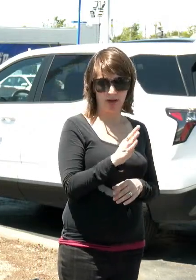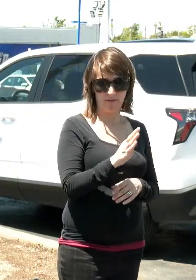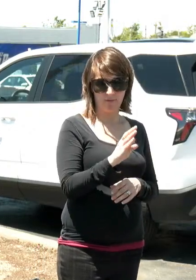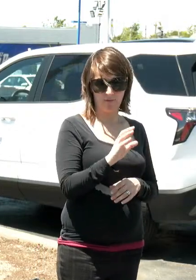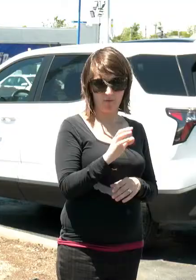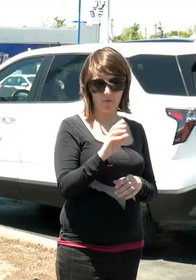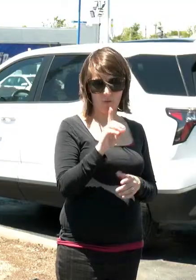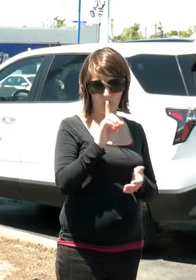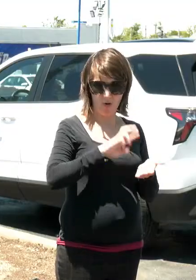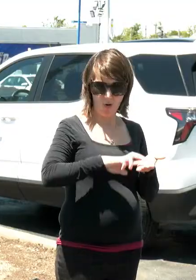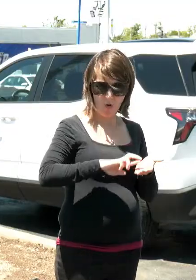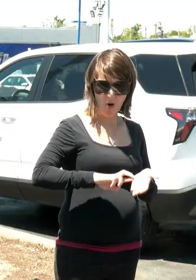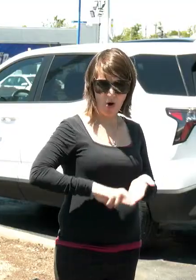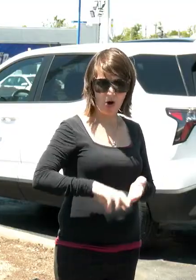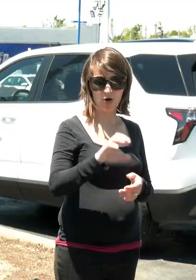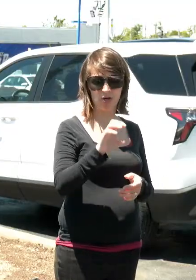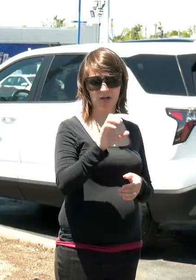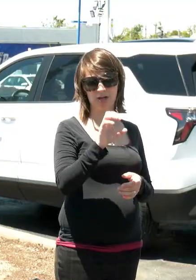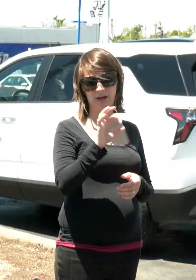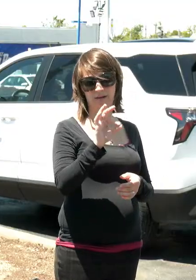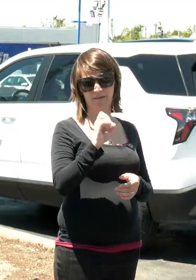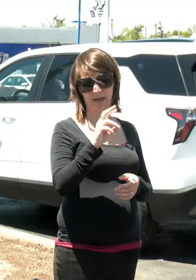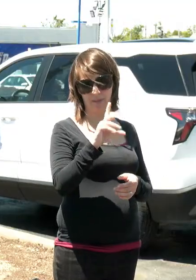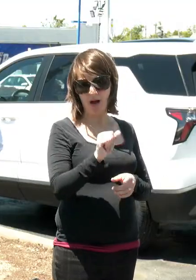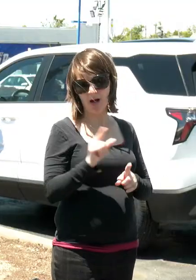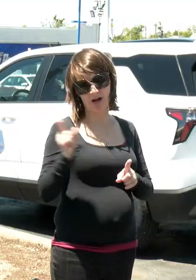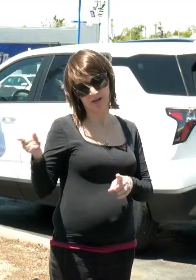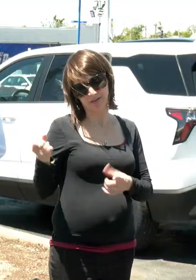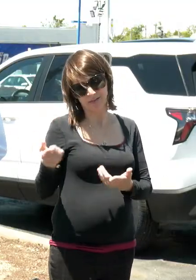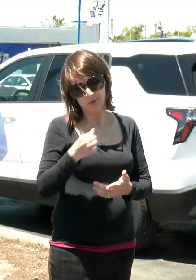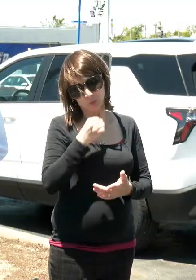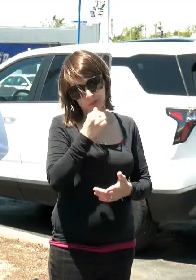SEMA. Okay. Obviously, you weren't the mayor at the time, but you were on the board of